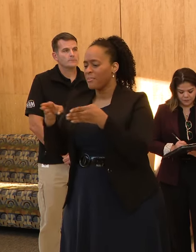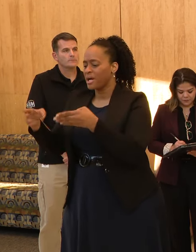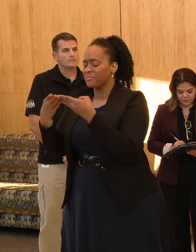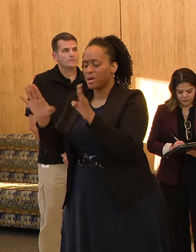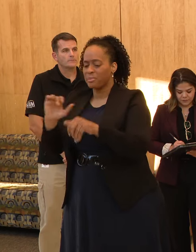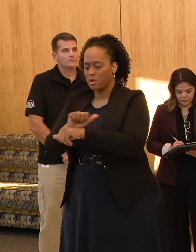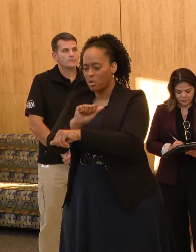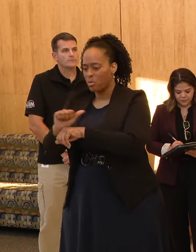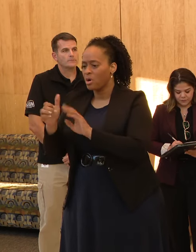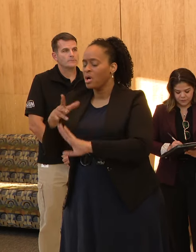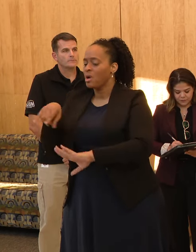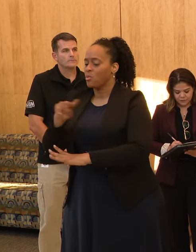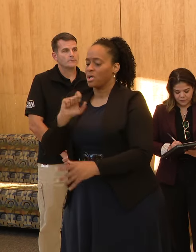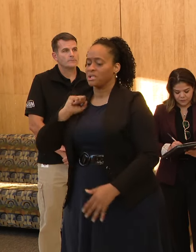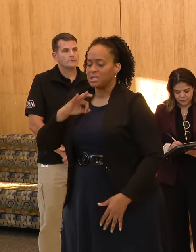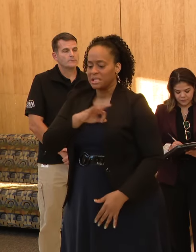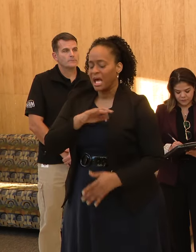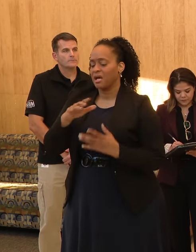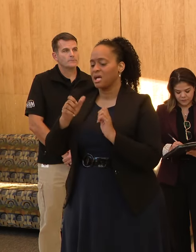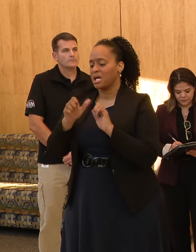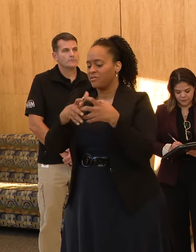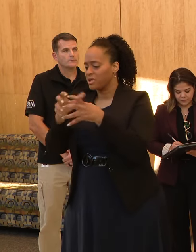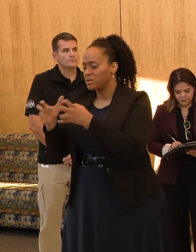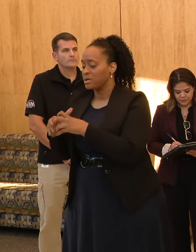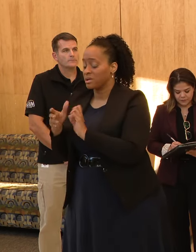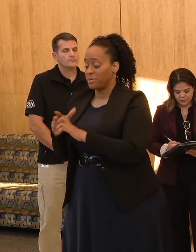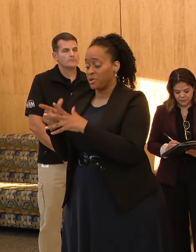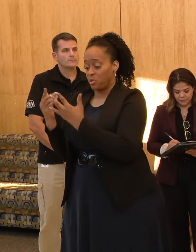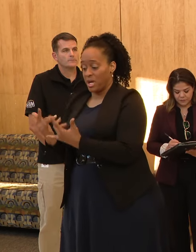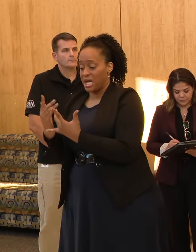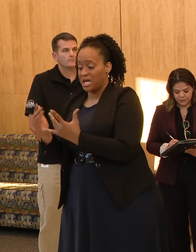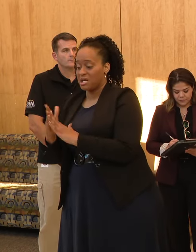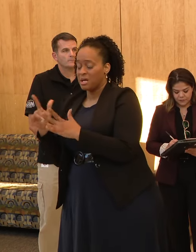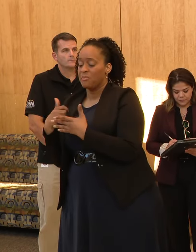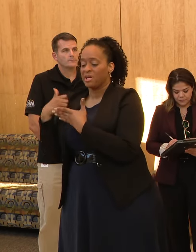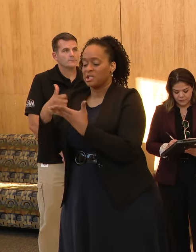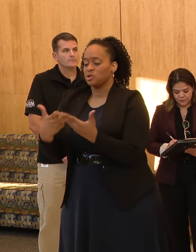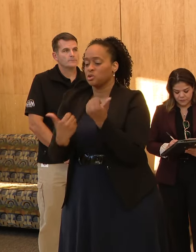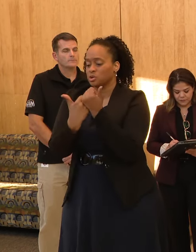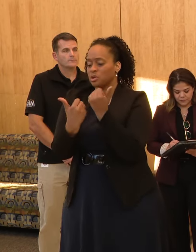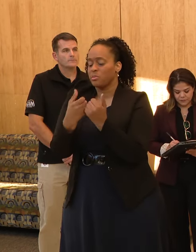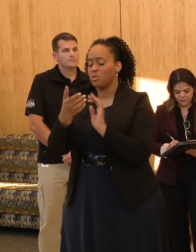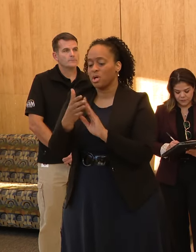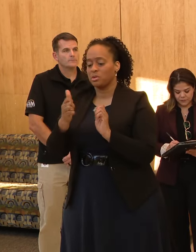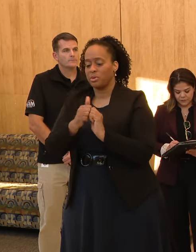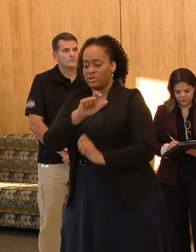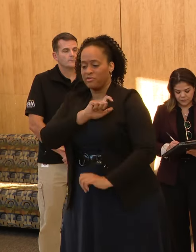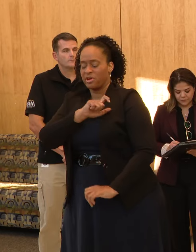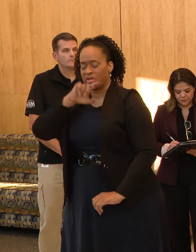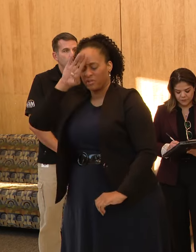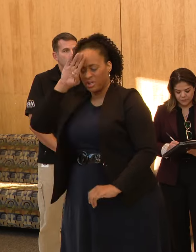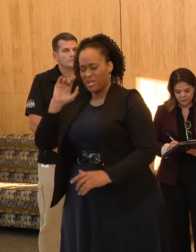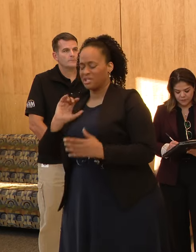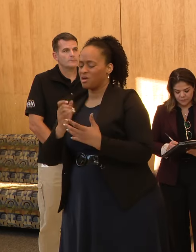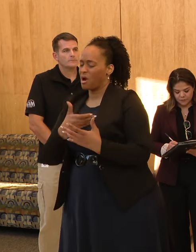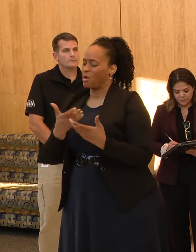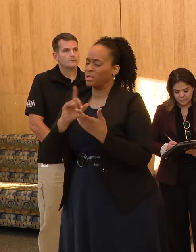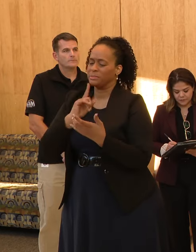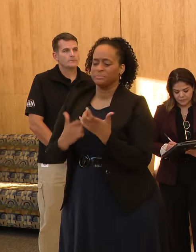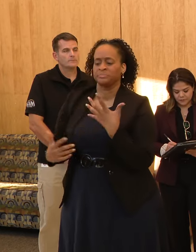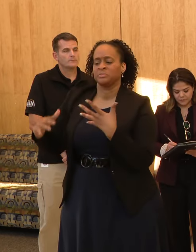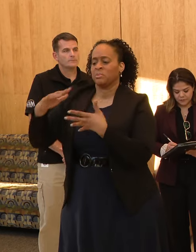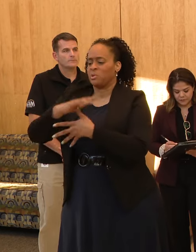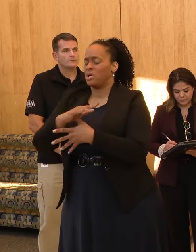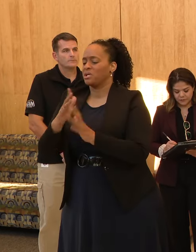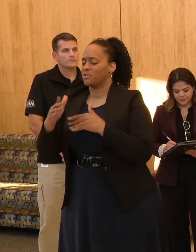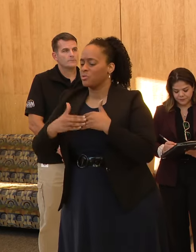works crews continue to stand by to provide additional support to first responders where necessary. That's our biggest priority through the rest